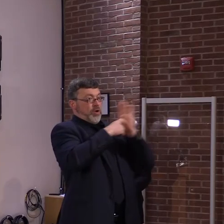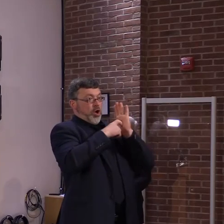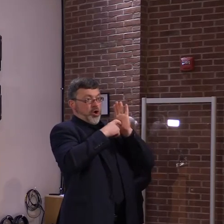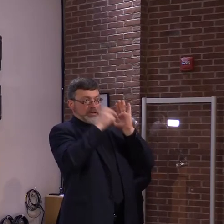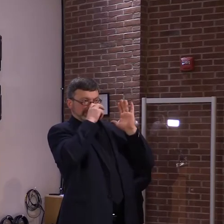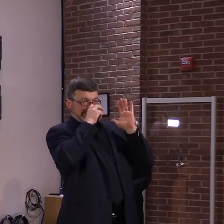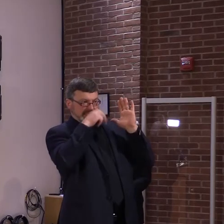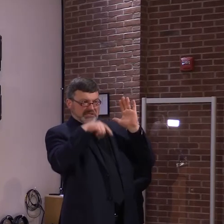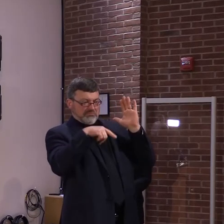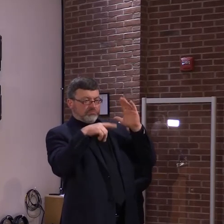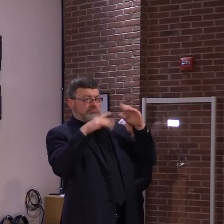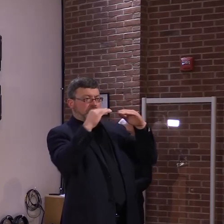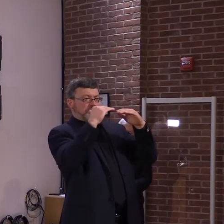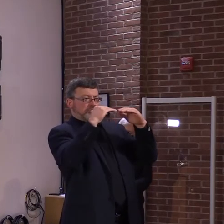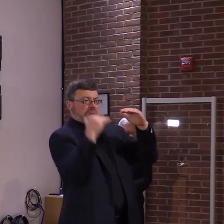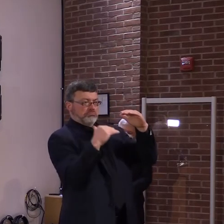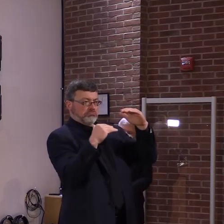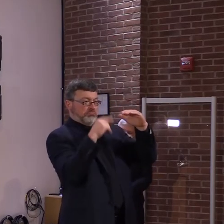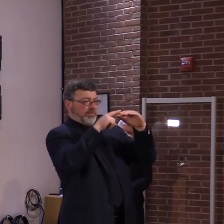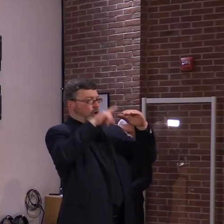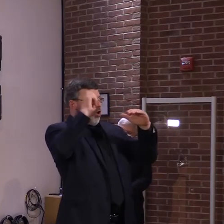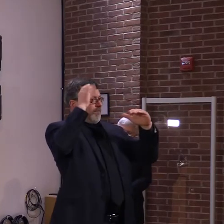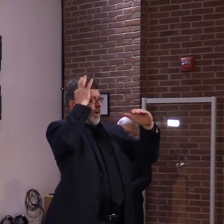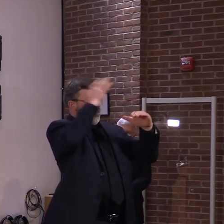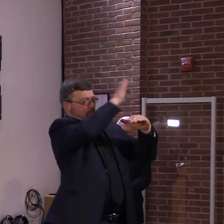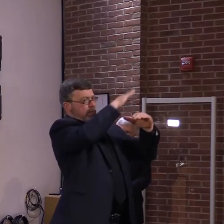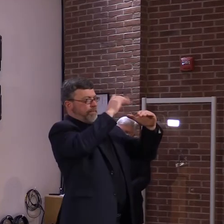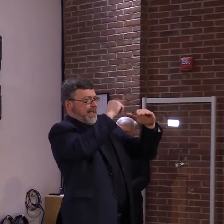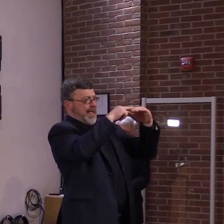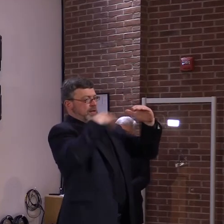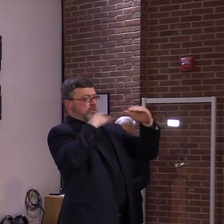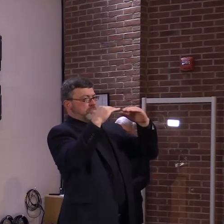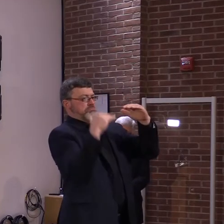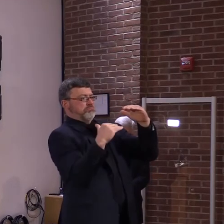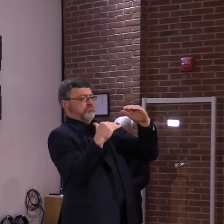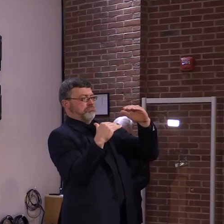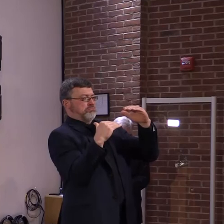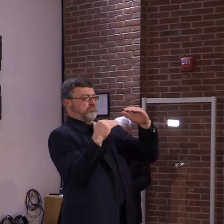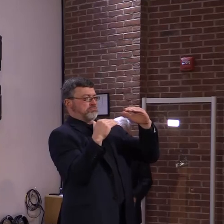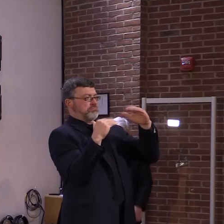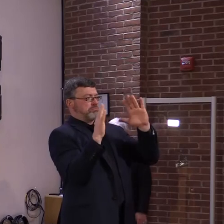lag time in their pivoting from one level to another.